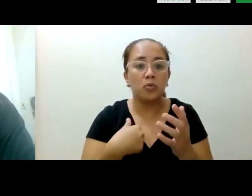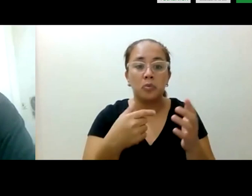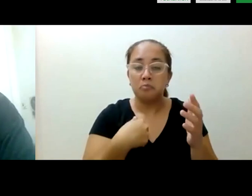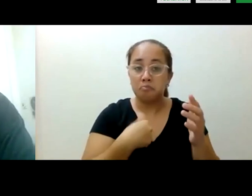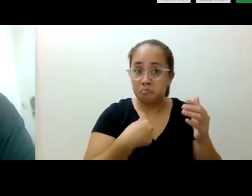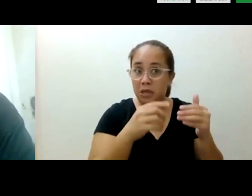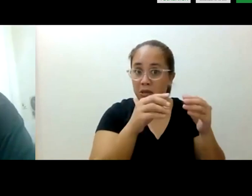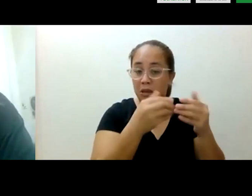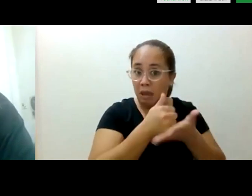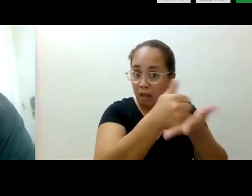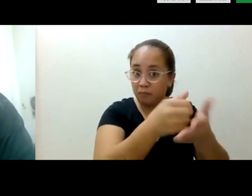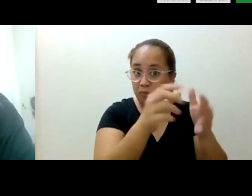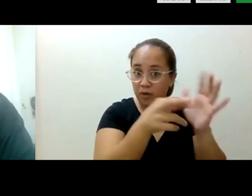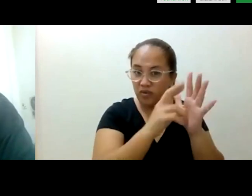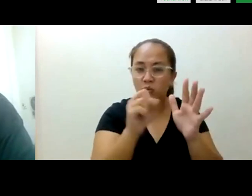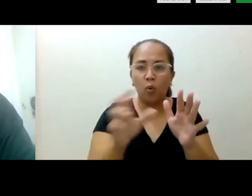review?